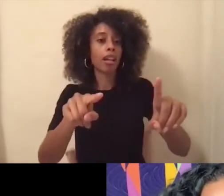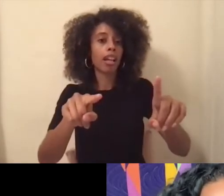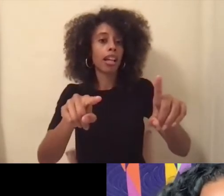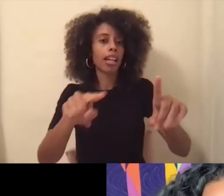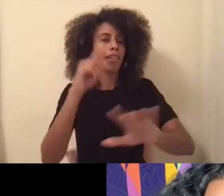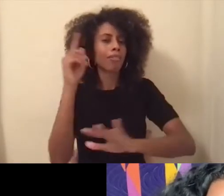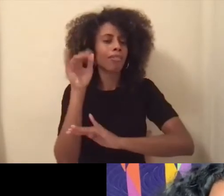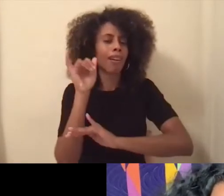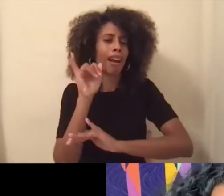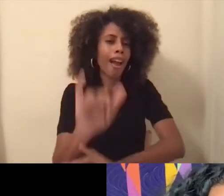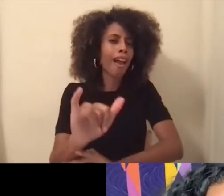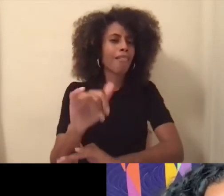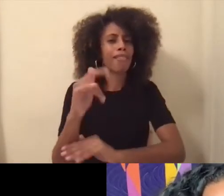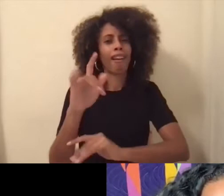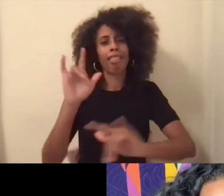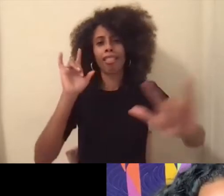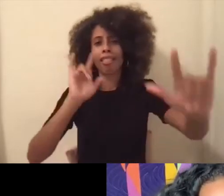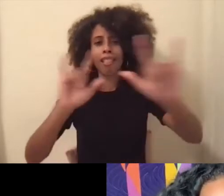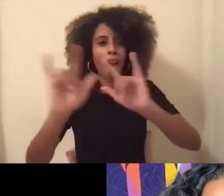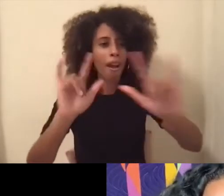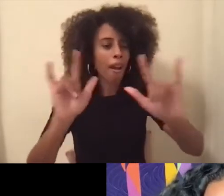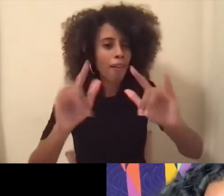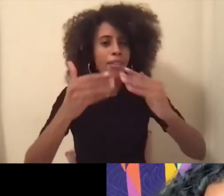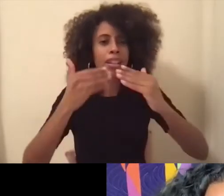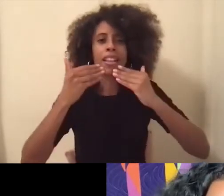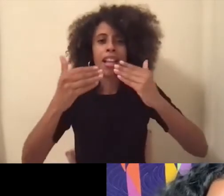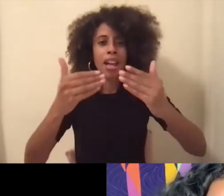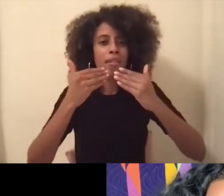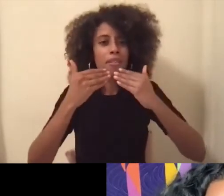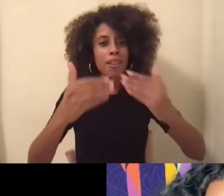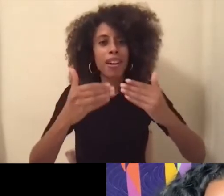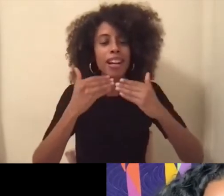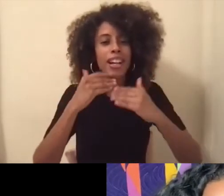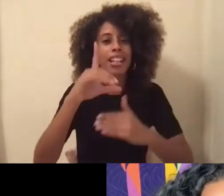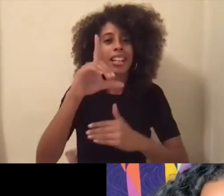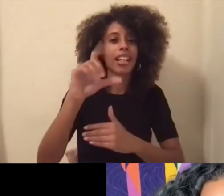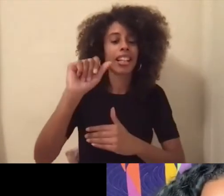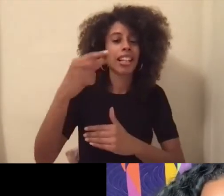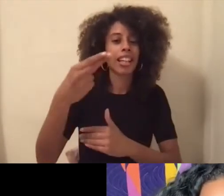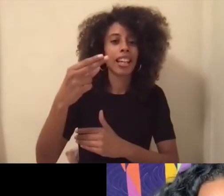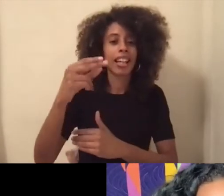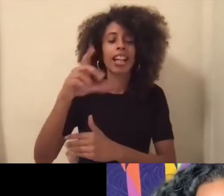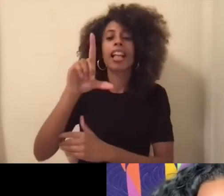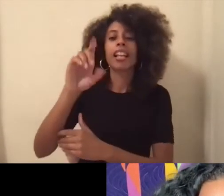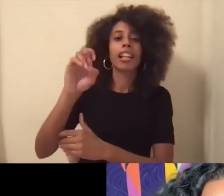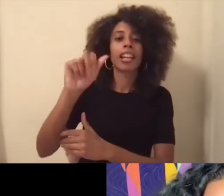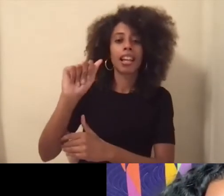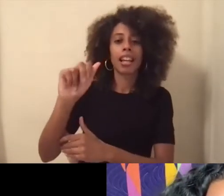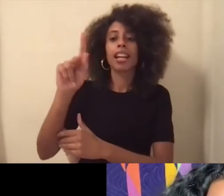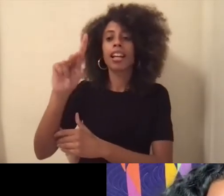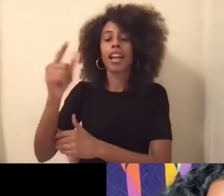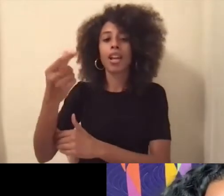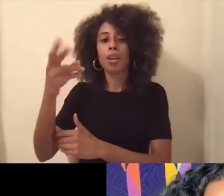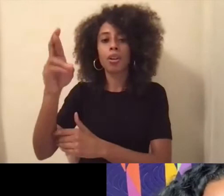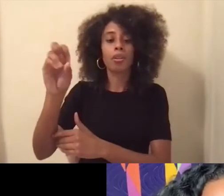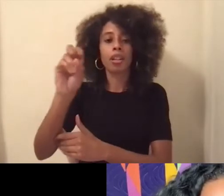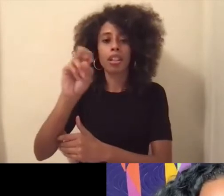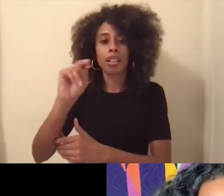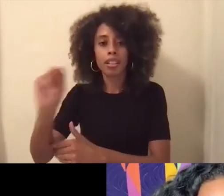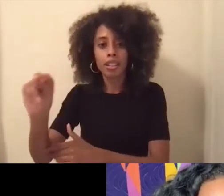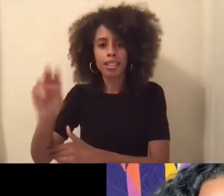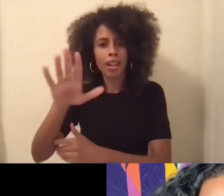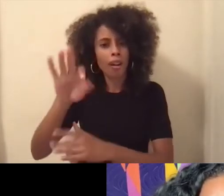and edgeless love to Lea K. Green and to her family,